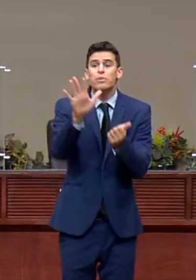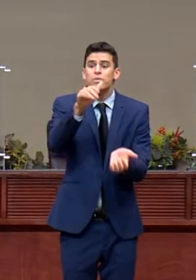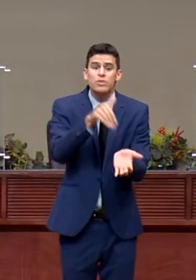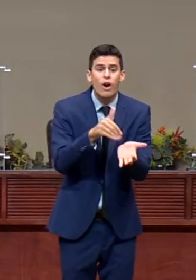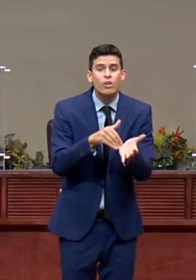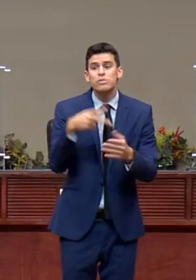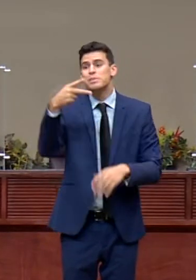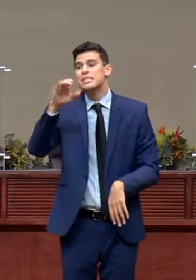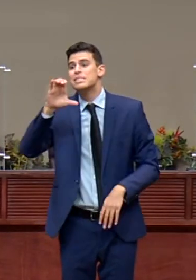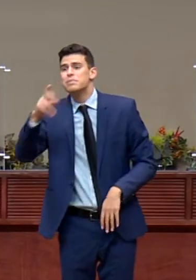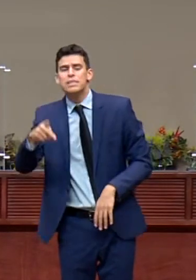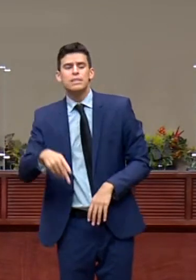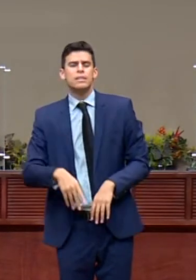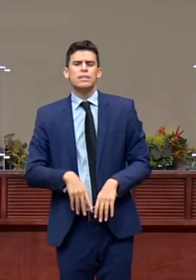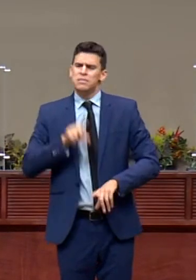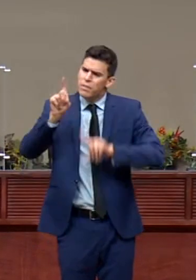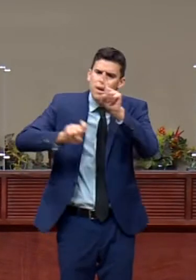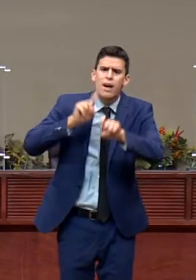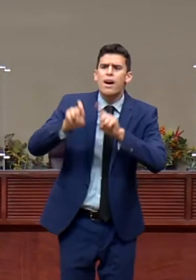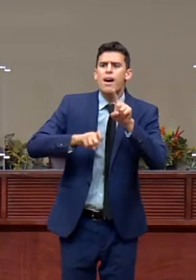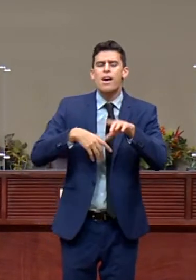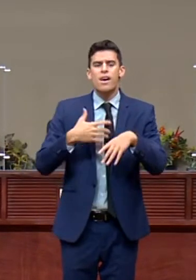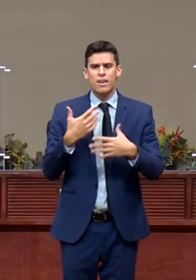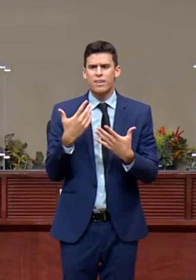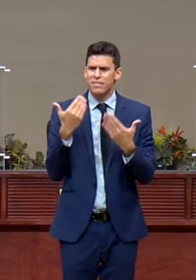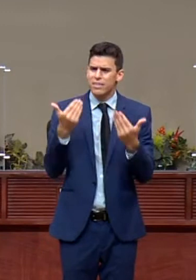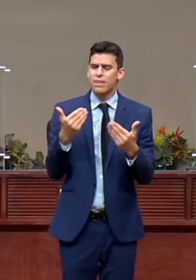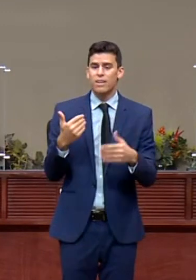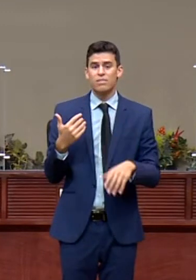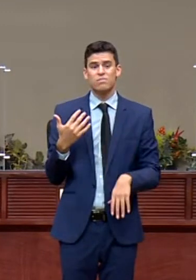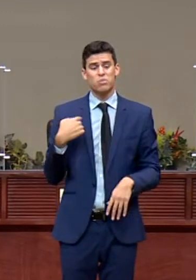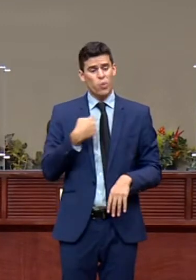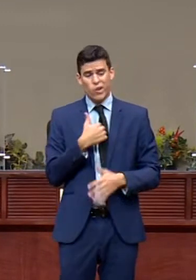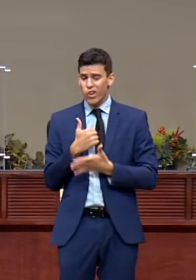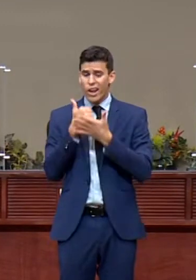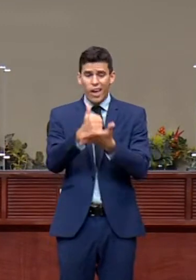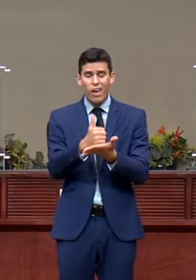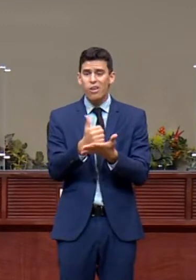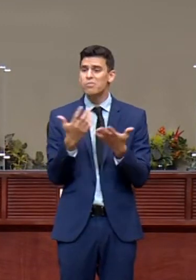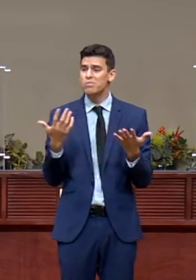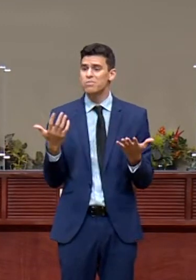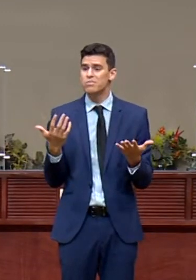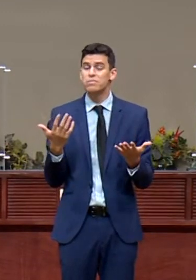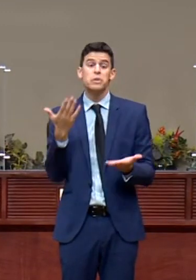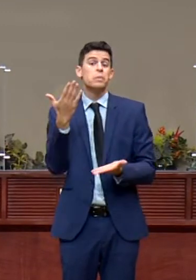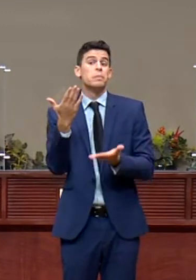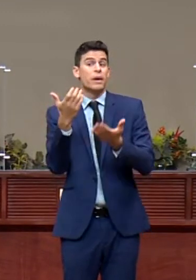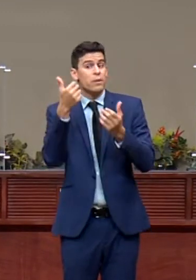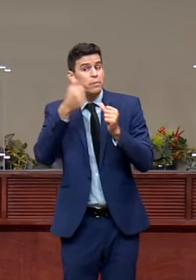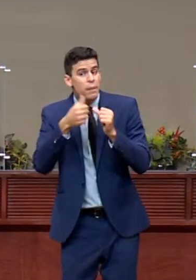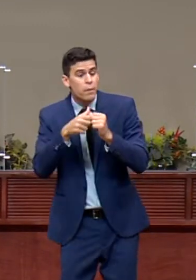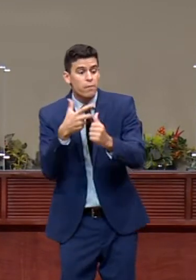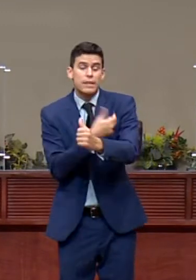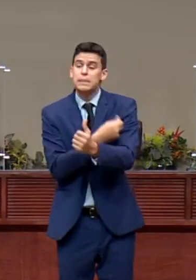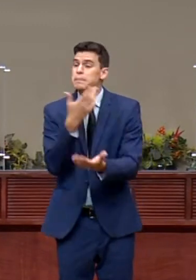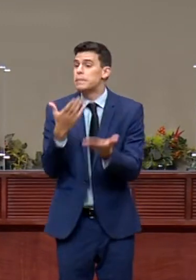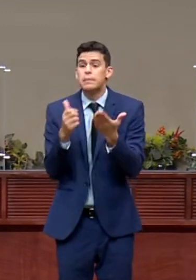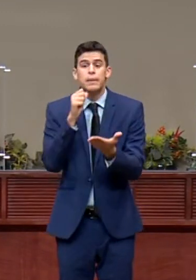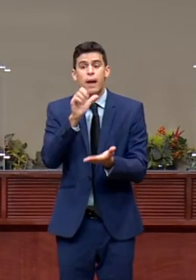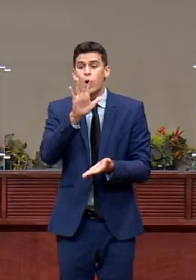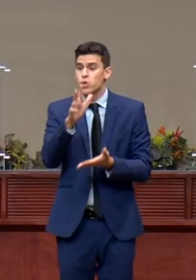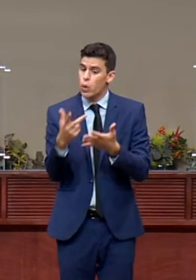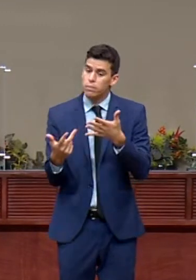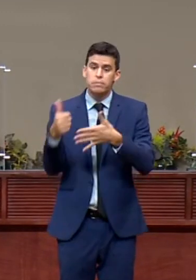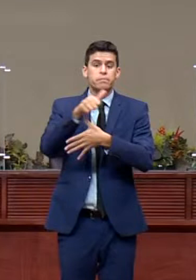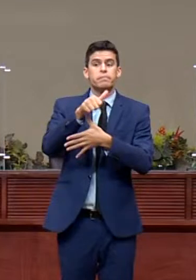sure you get those questions answered. We're here to help. And remember, it might not be at your pediatrician's office, but wherever it is that you do get